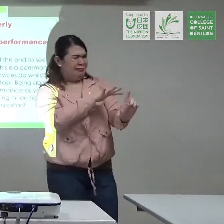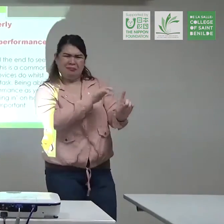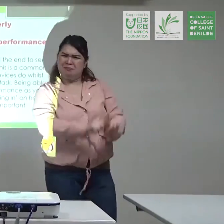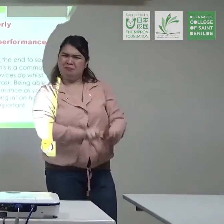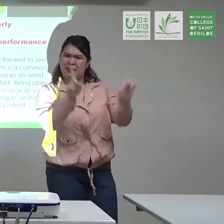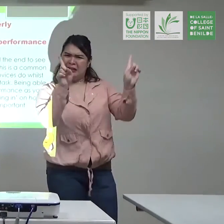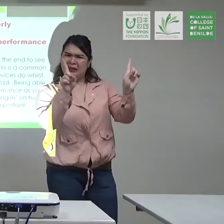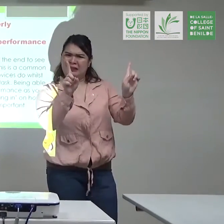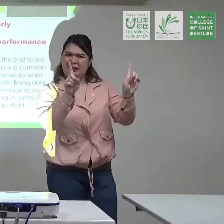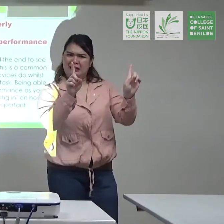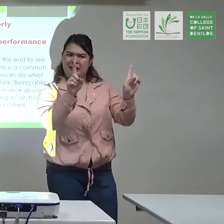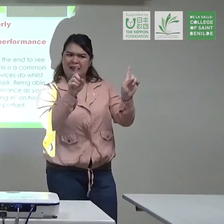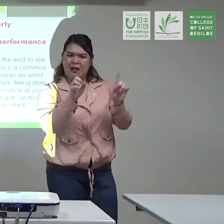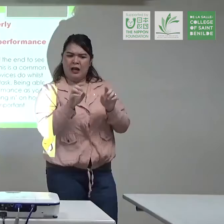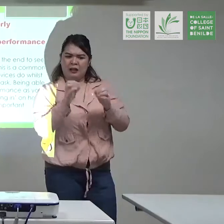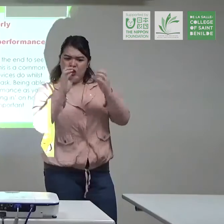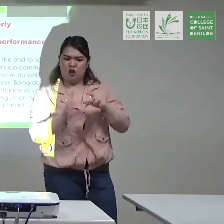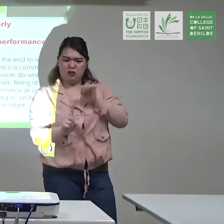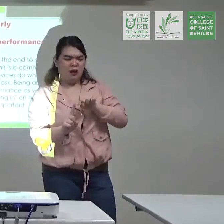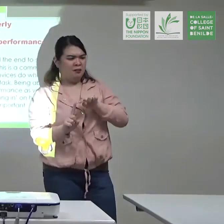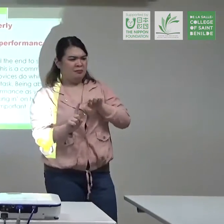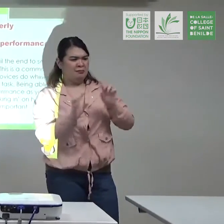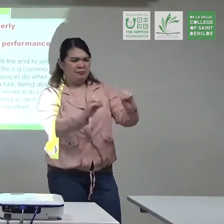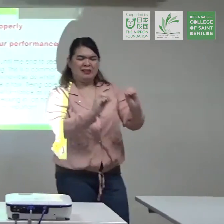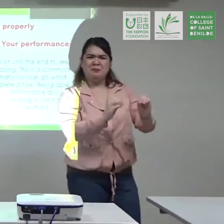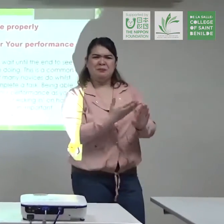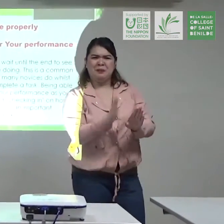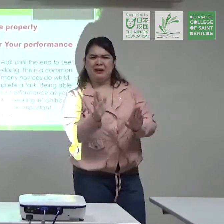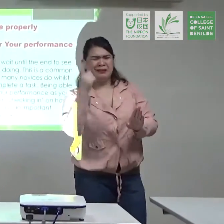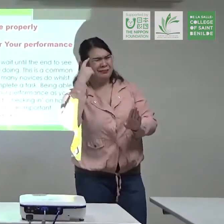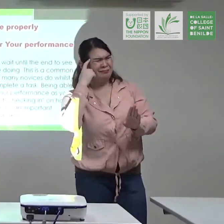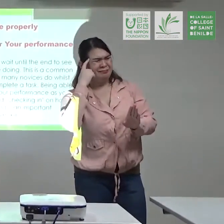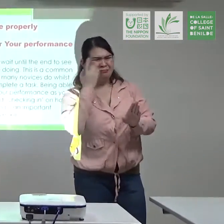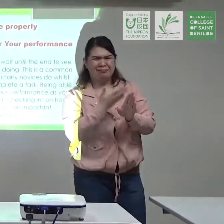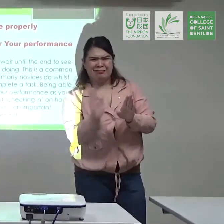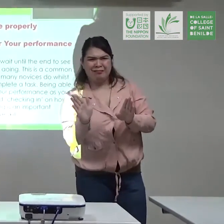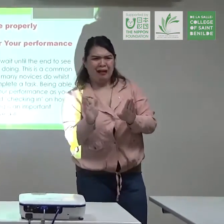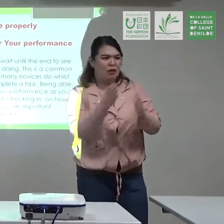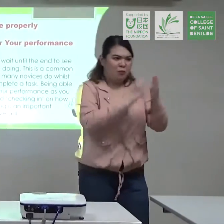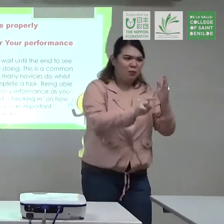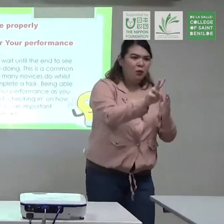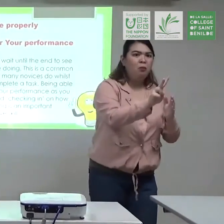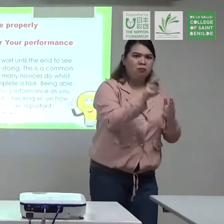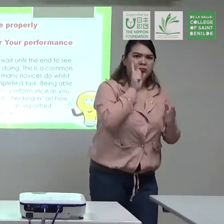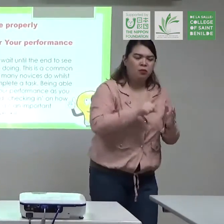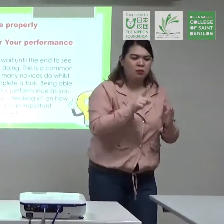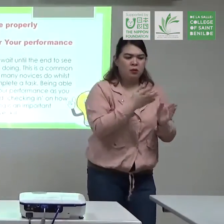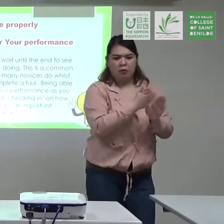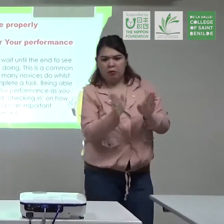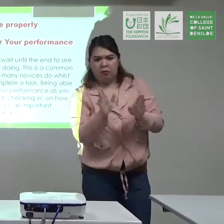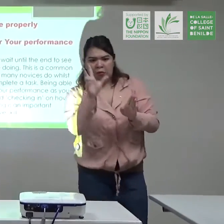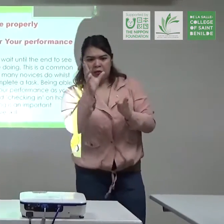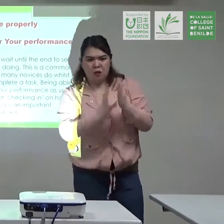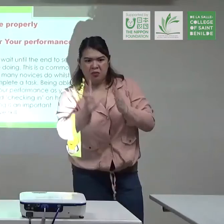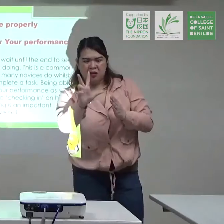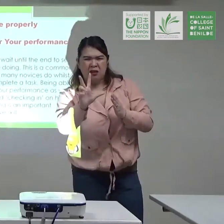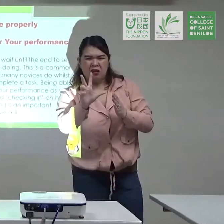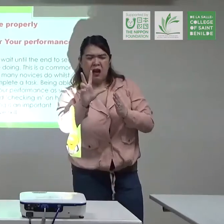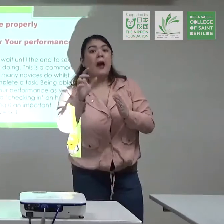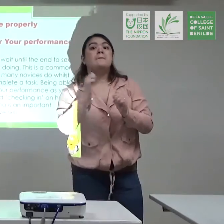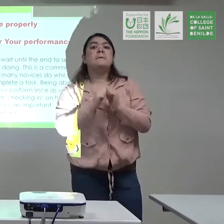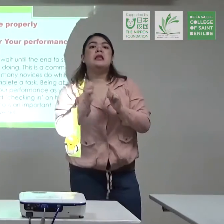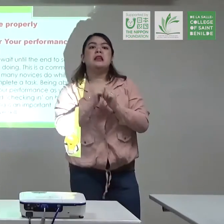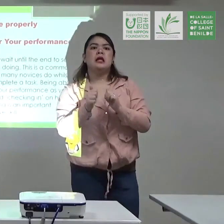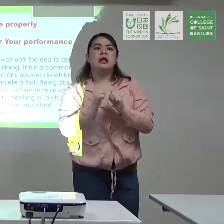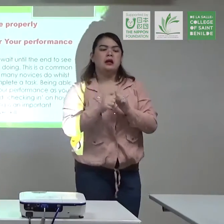itong second, nag-iba naman focus mo sa third chapter. Meaning, there was very little